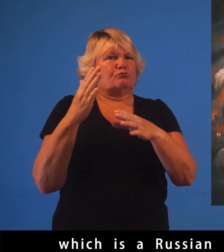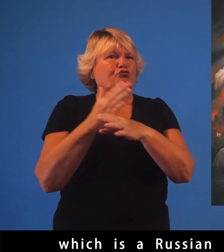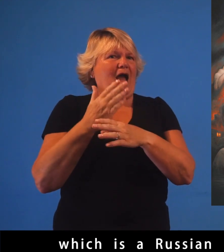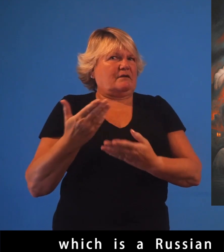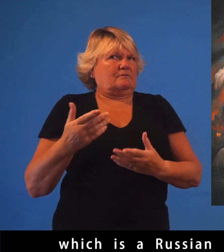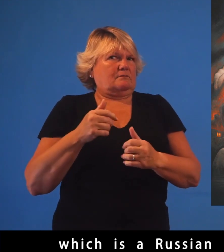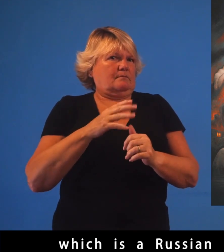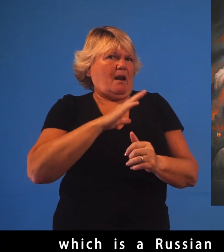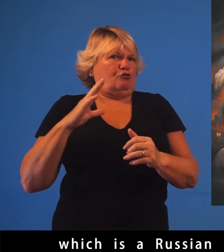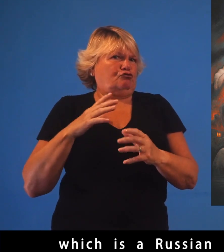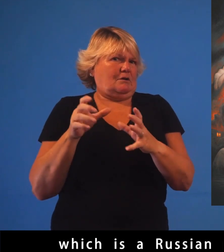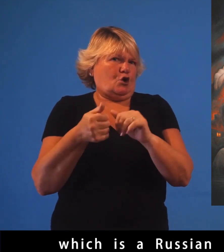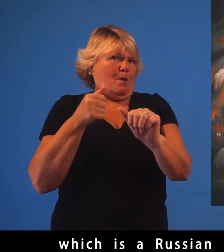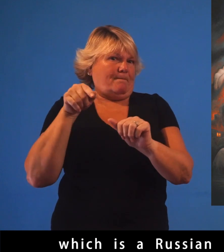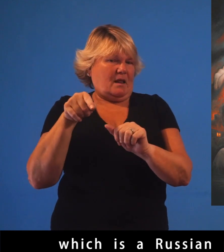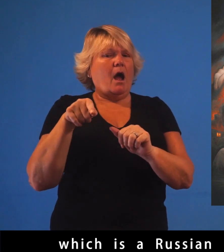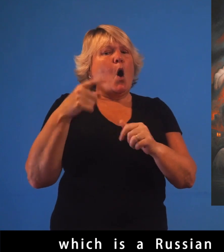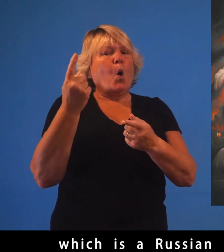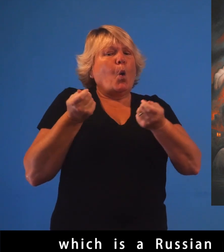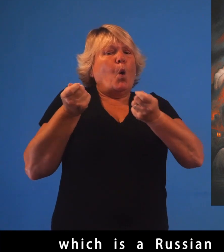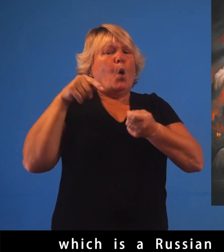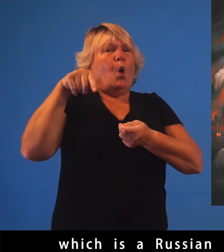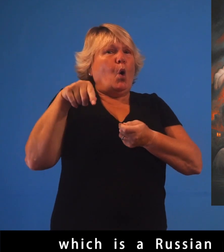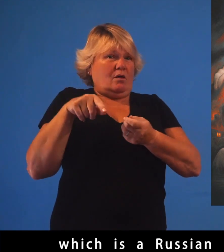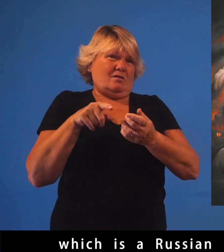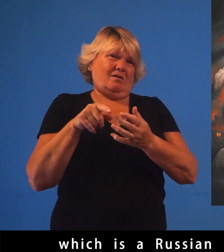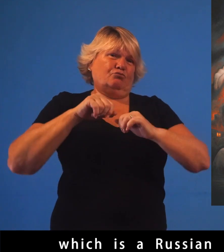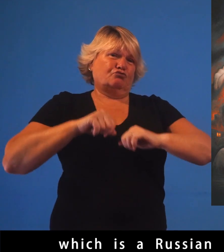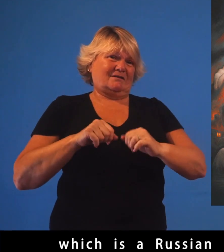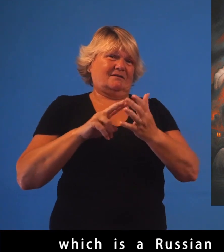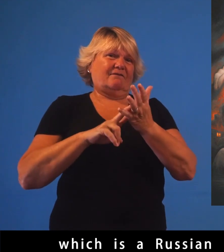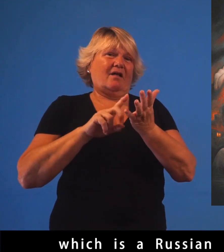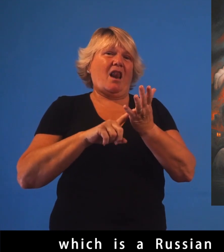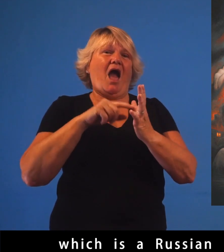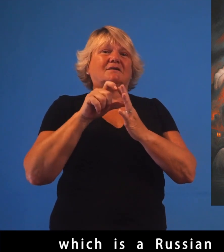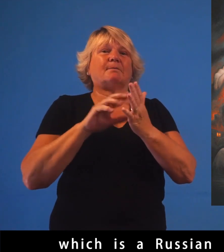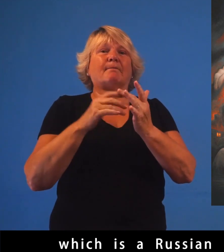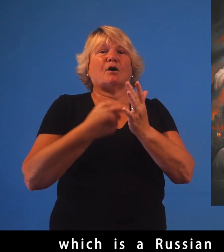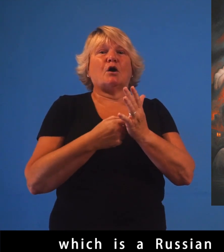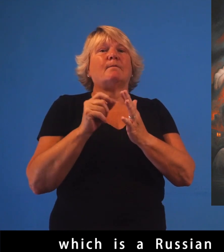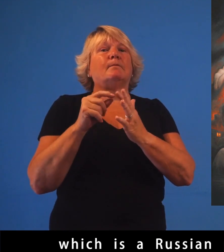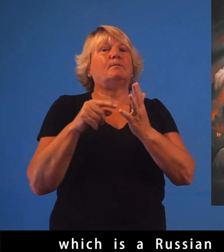which is a Russian private military company controlled by President Vladimir Putin.